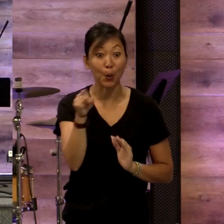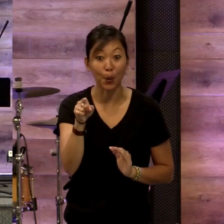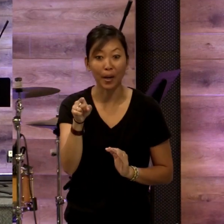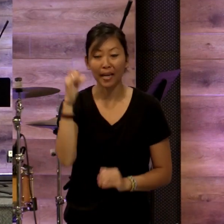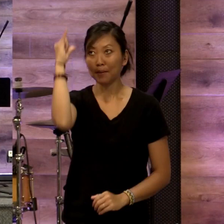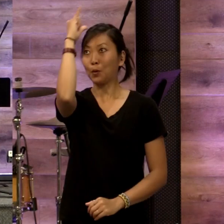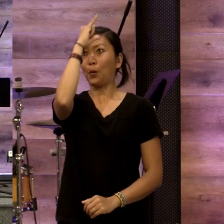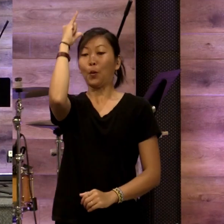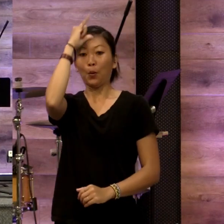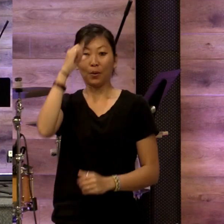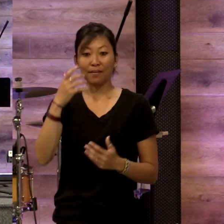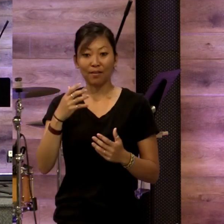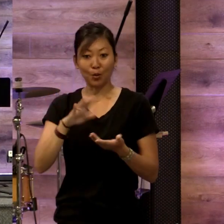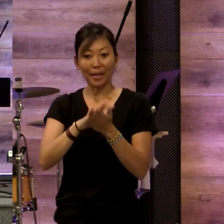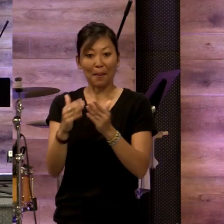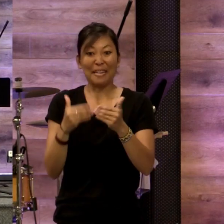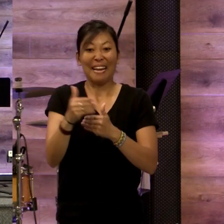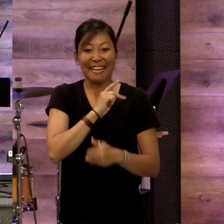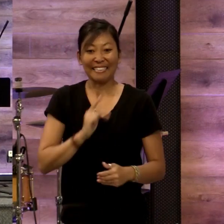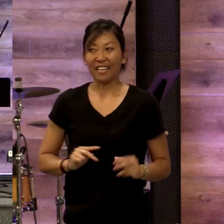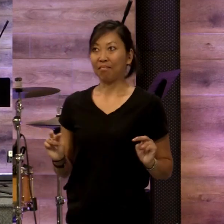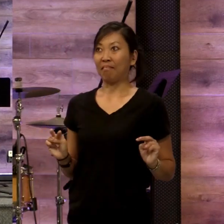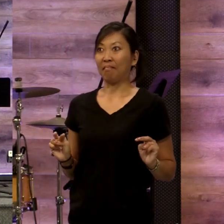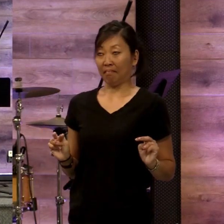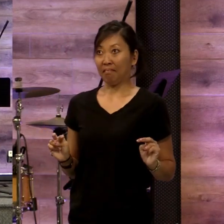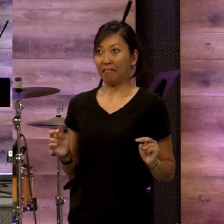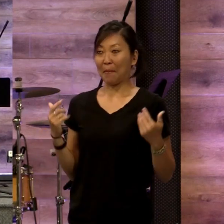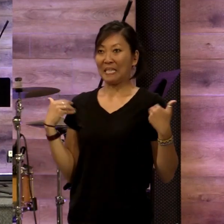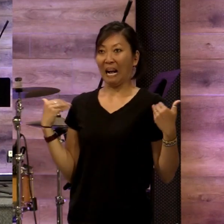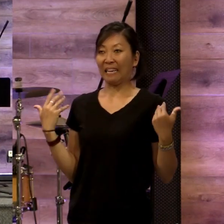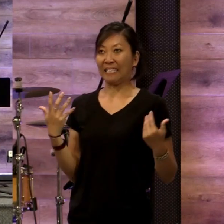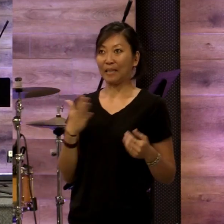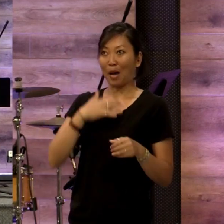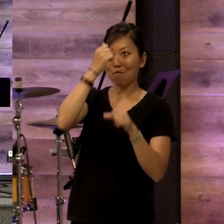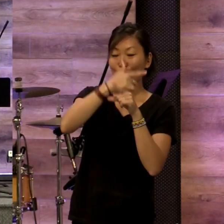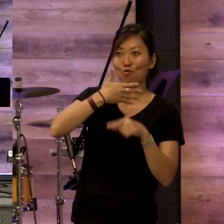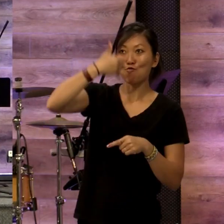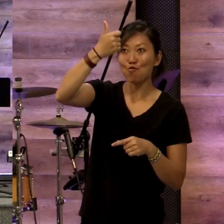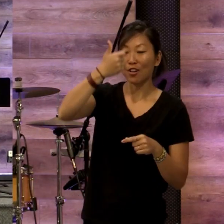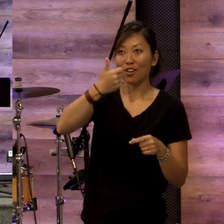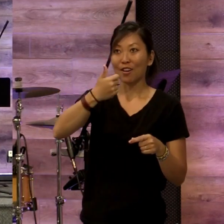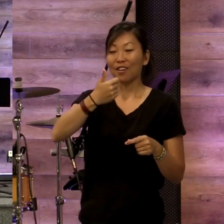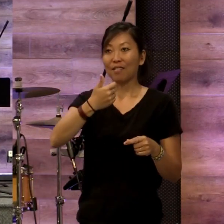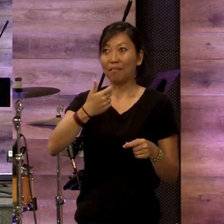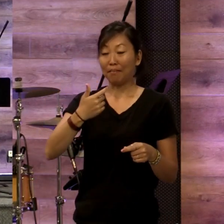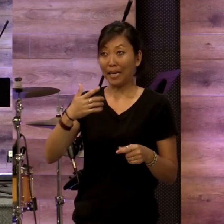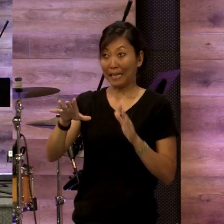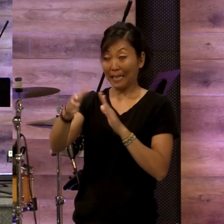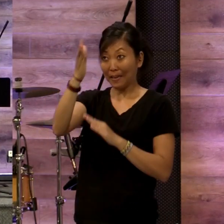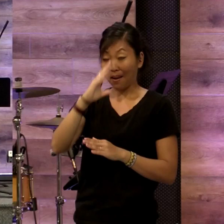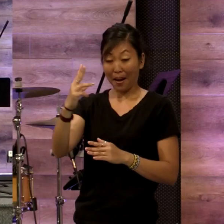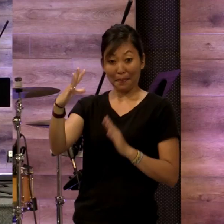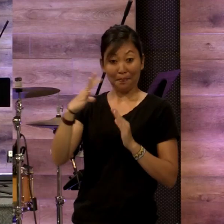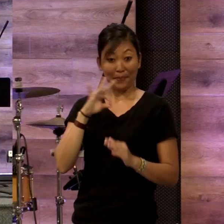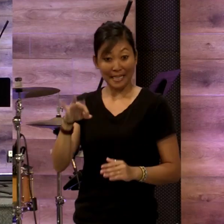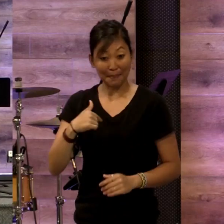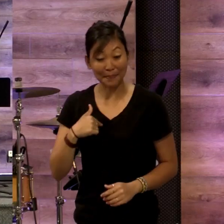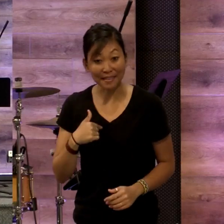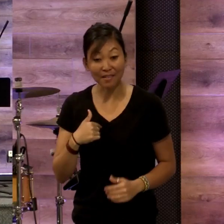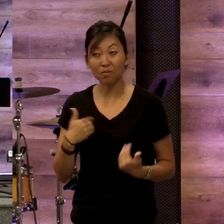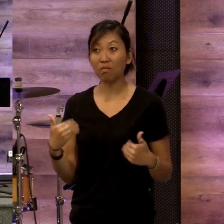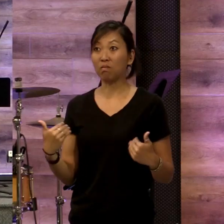by Samuel, the prophet. You were the least likely and youngest of your brothers to be chosen, yet God saw something in you where he